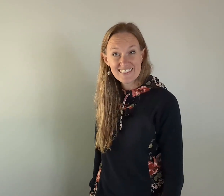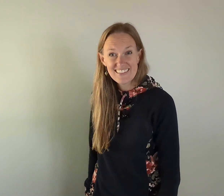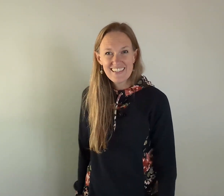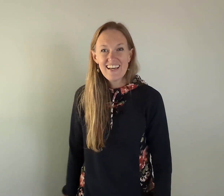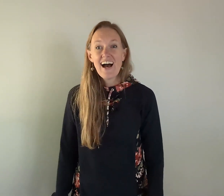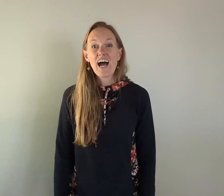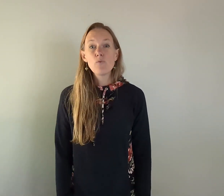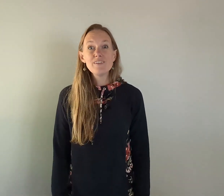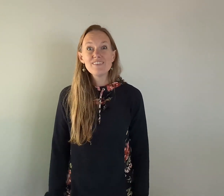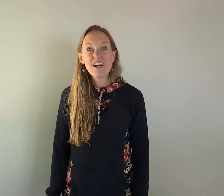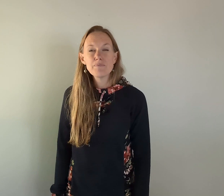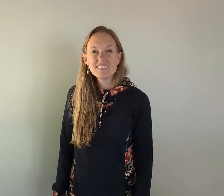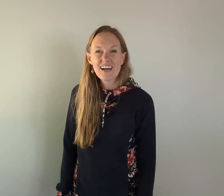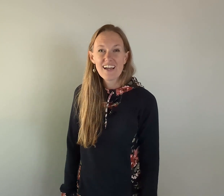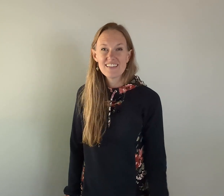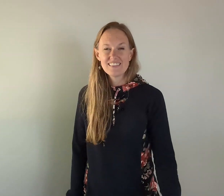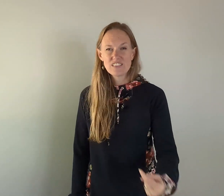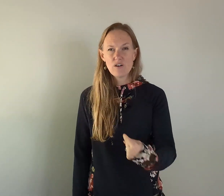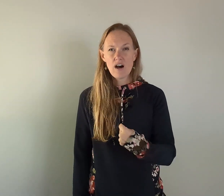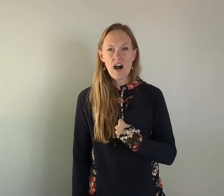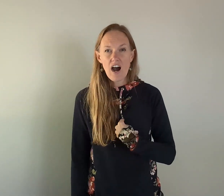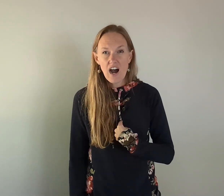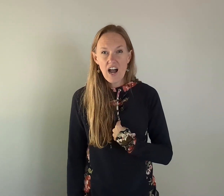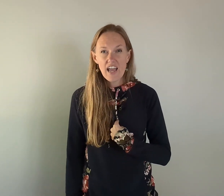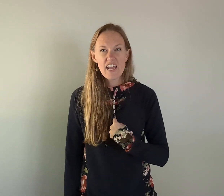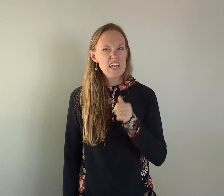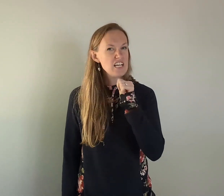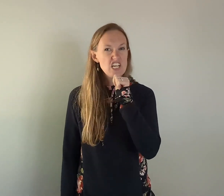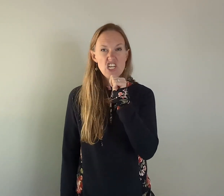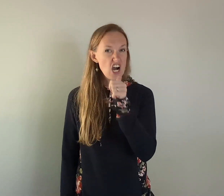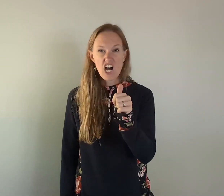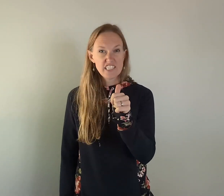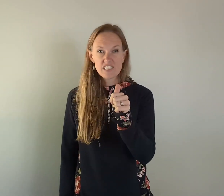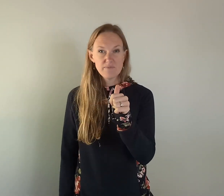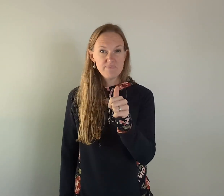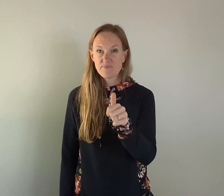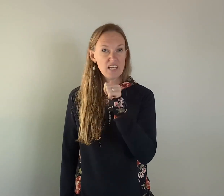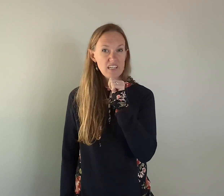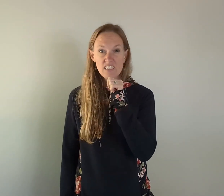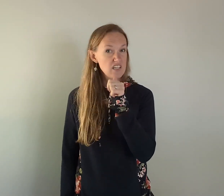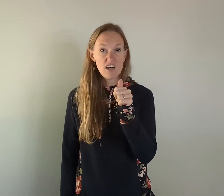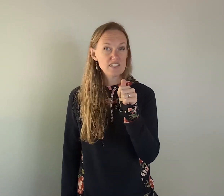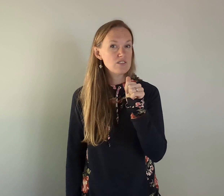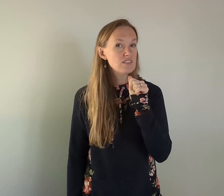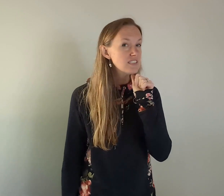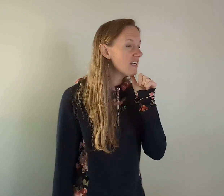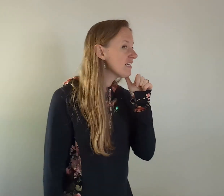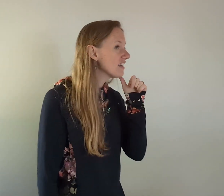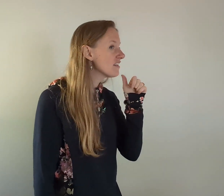section, I will not be silent. So I not, okay, not. So it's kind of like a